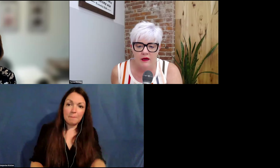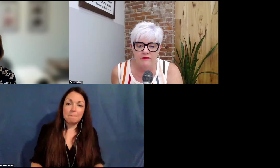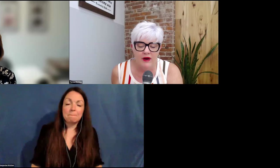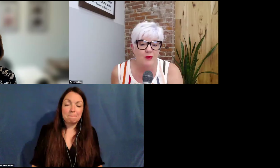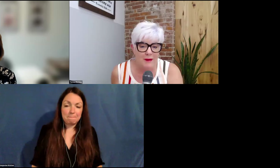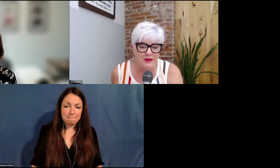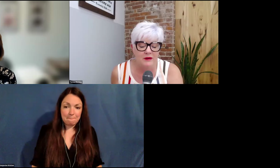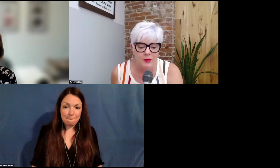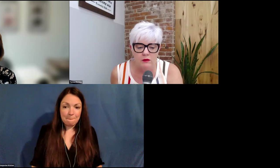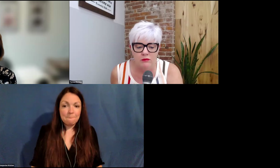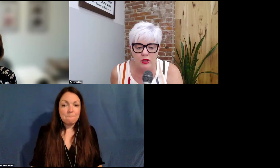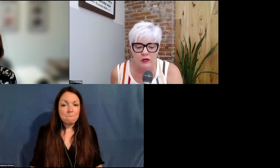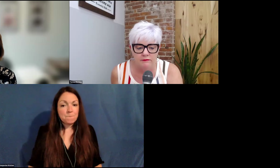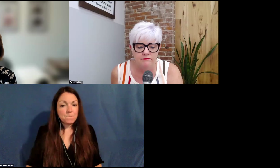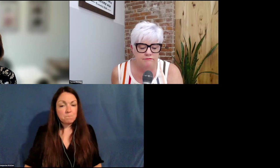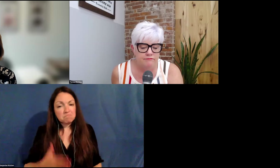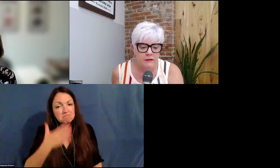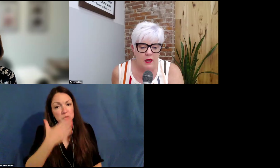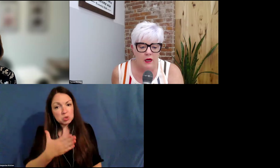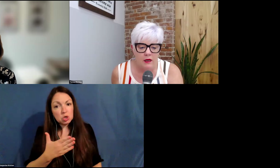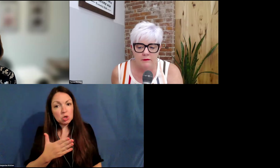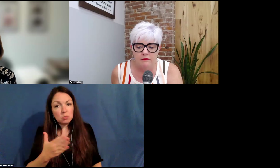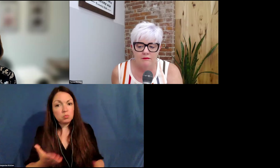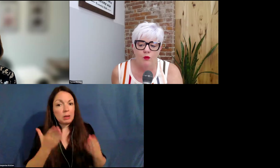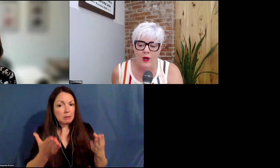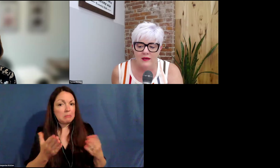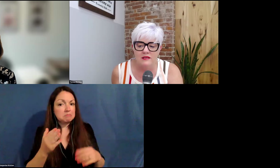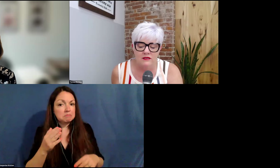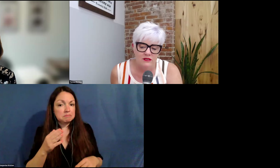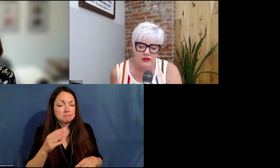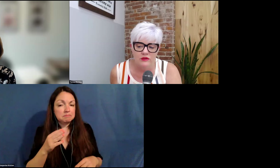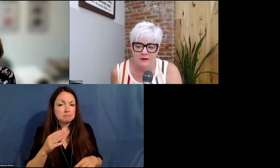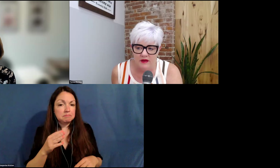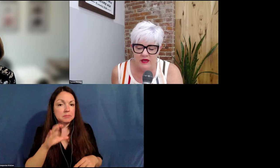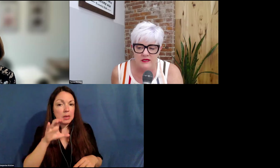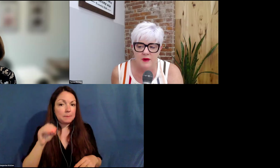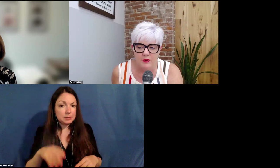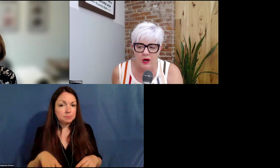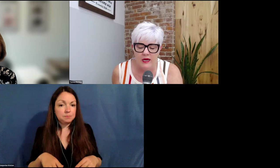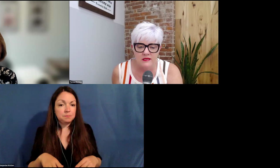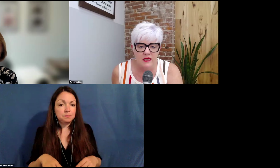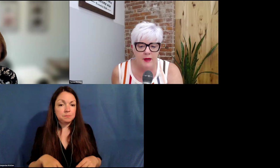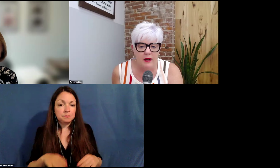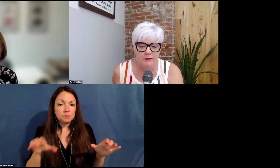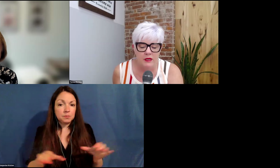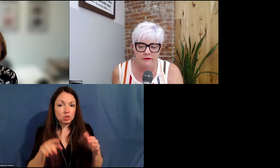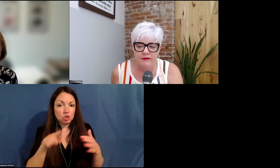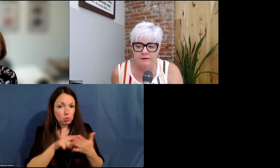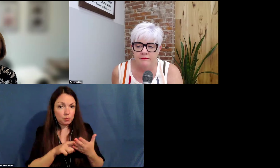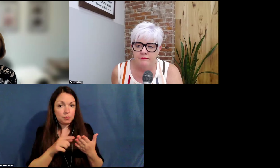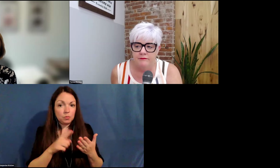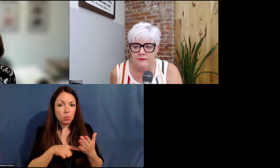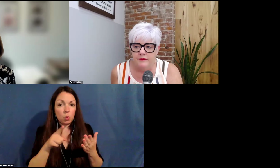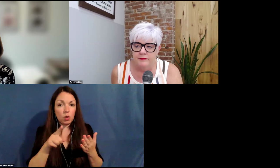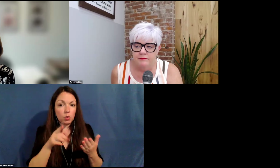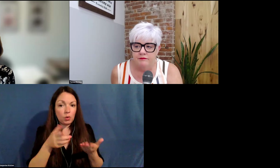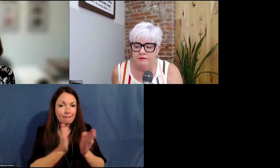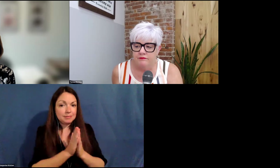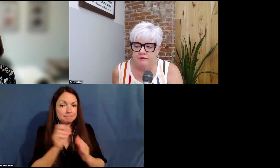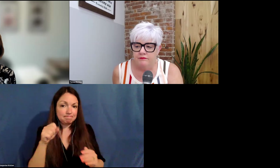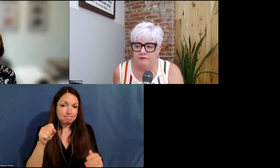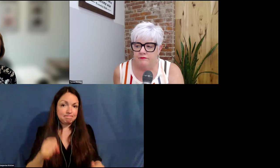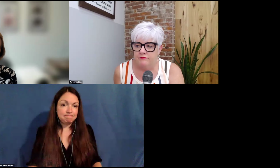is a very reputable, good way to do some of the things people are asking about, I believe.